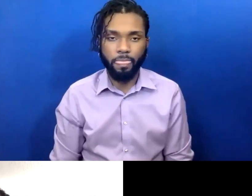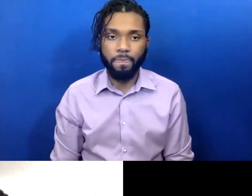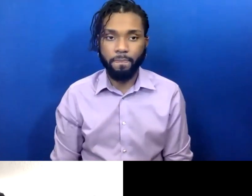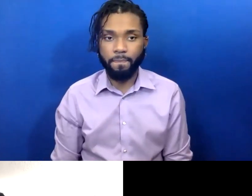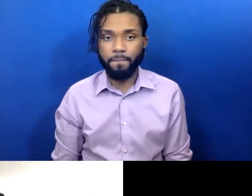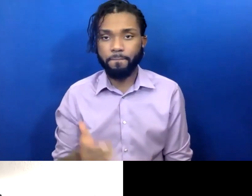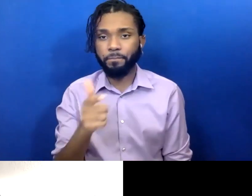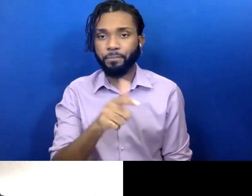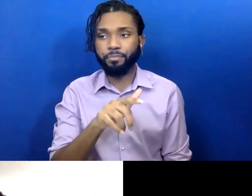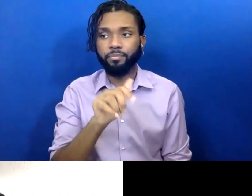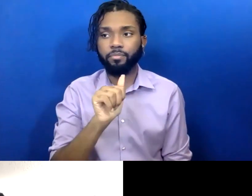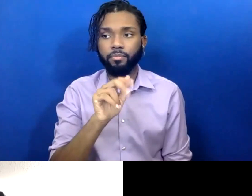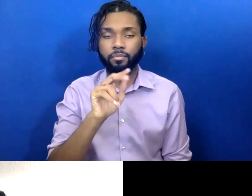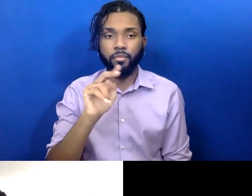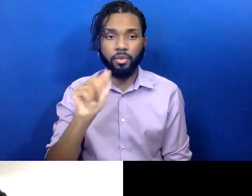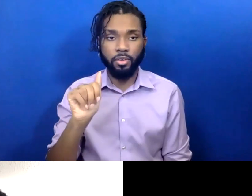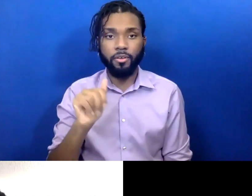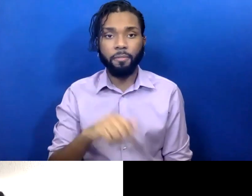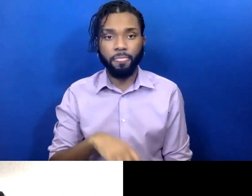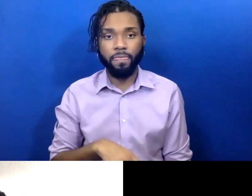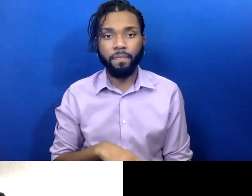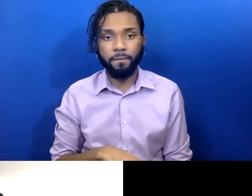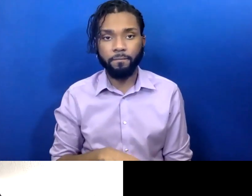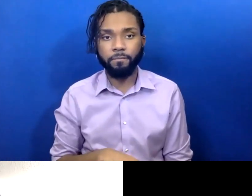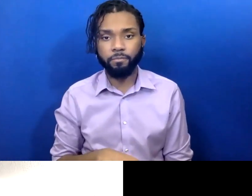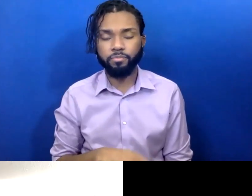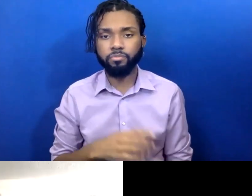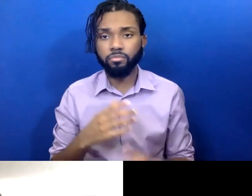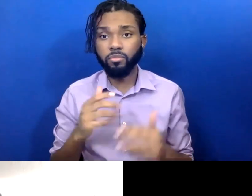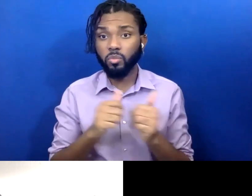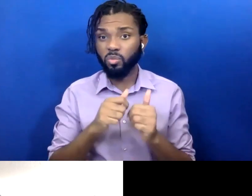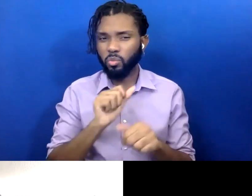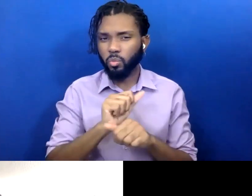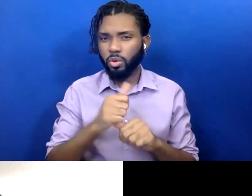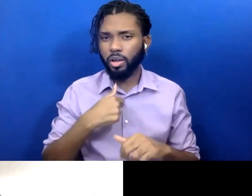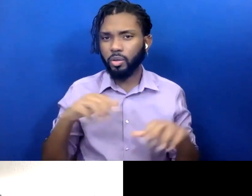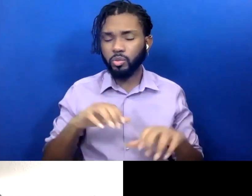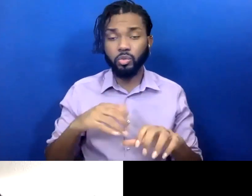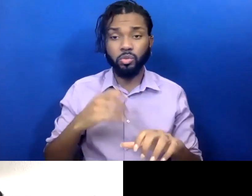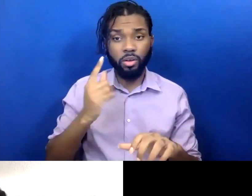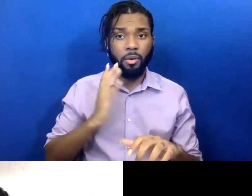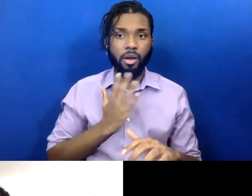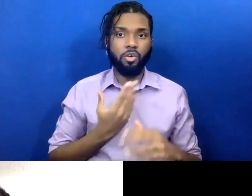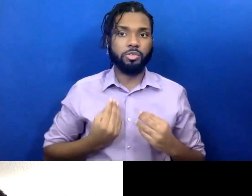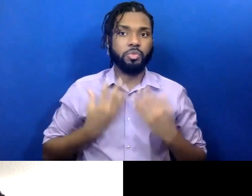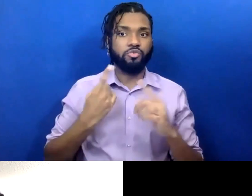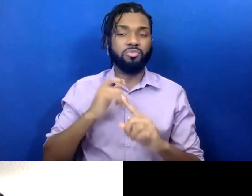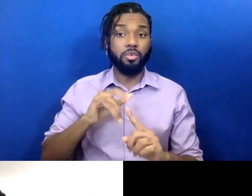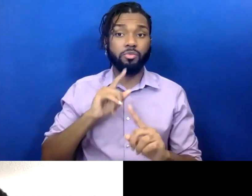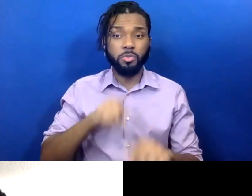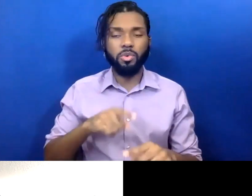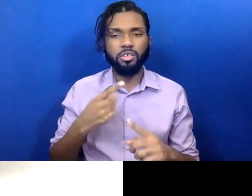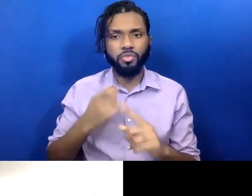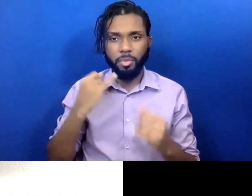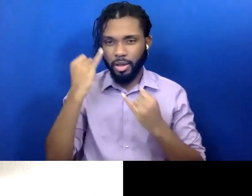Yes, so as with much of the work that Eris and I do, our inspiration for this response came from some ideas that we saw circulating